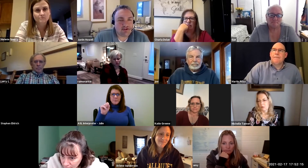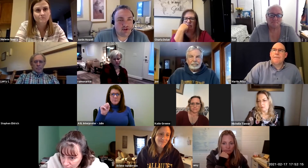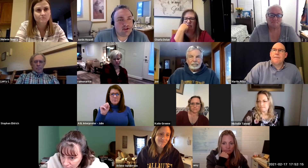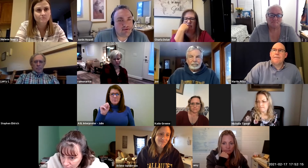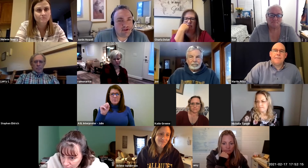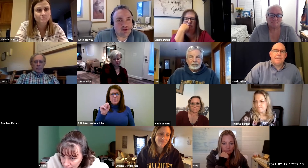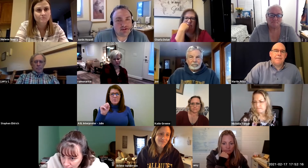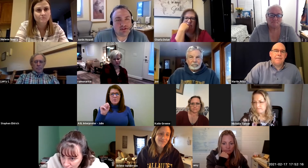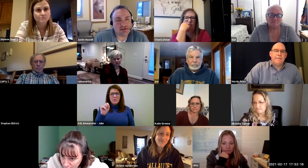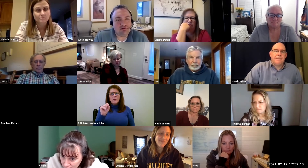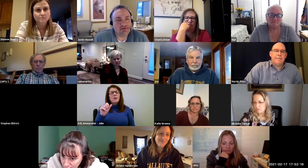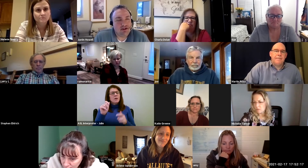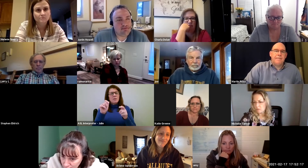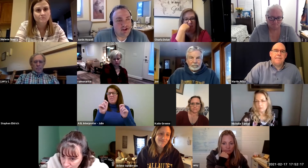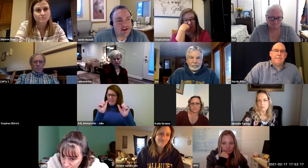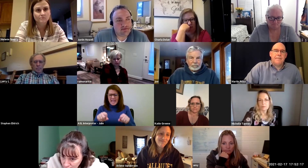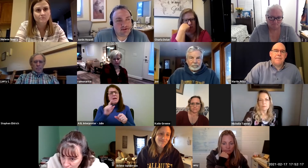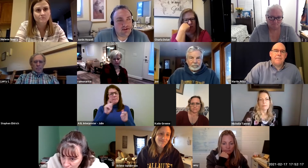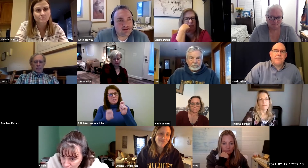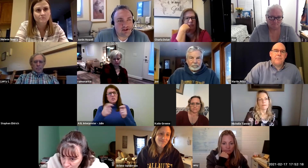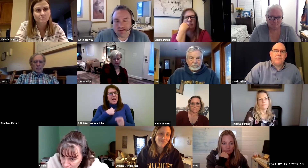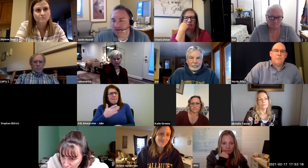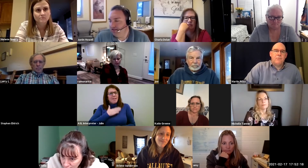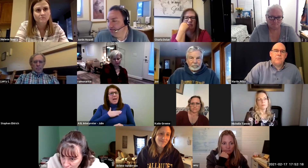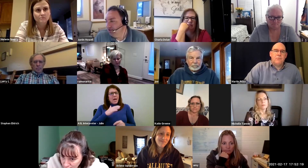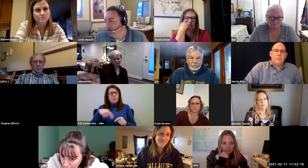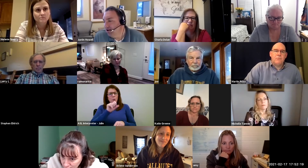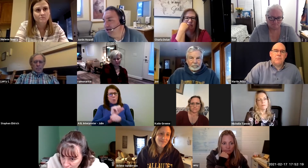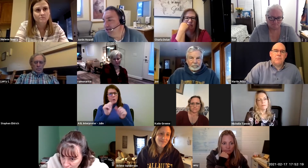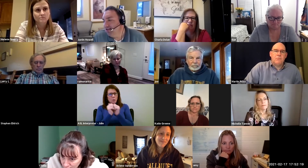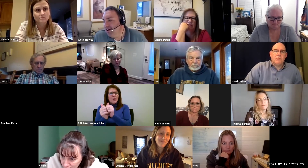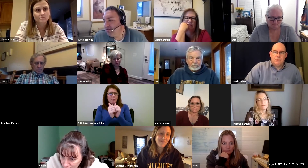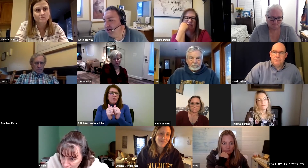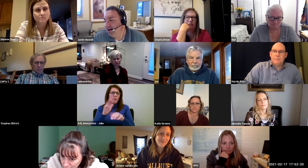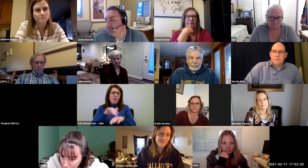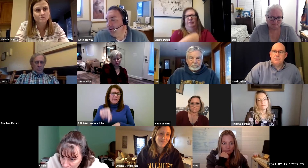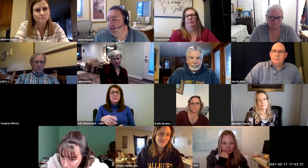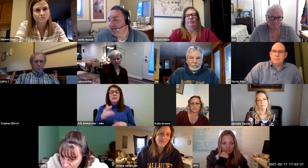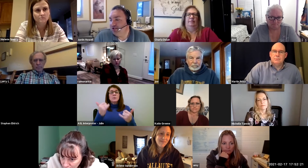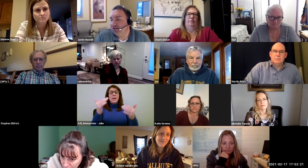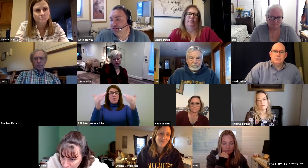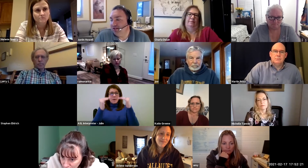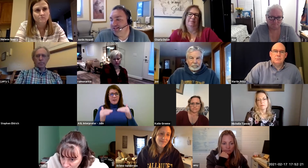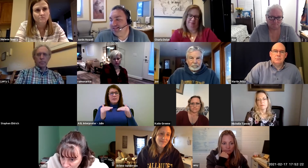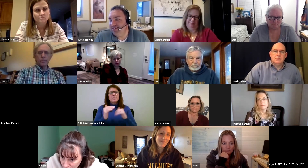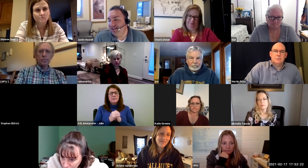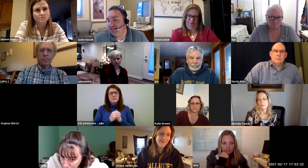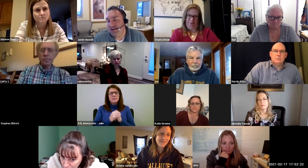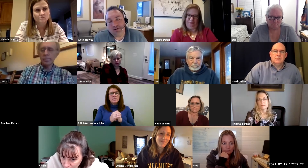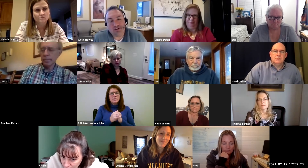They can certainly be adjusted, and I'm glad that we're doing this together. The next item on the agenda is